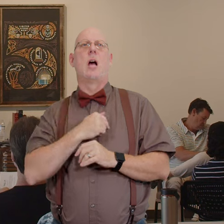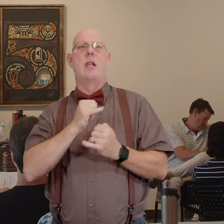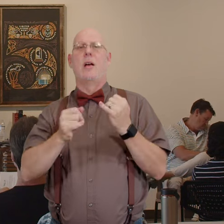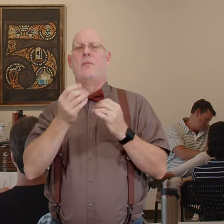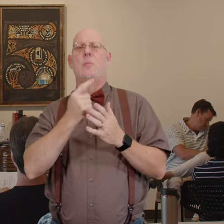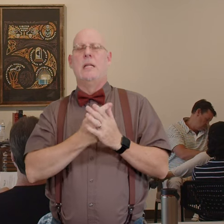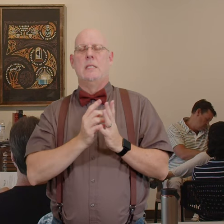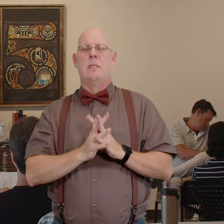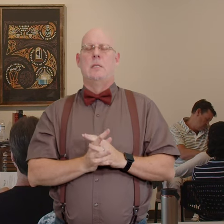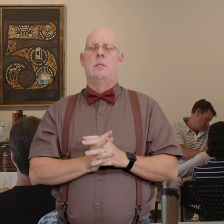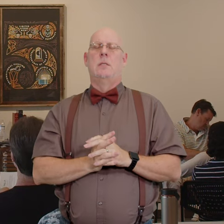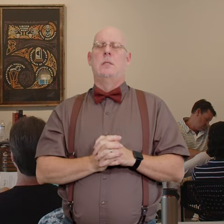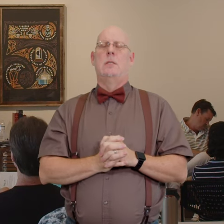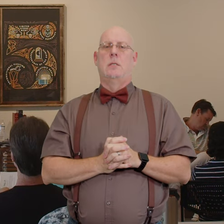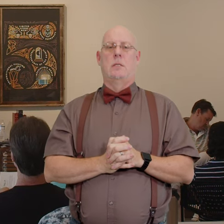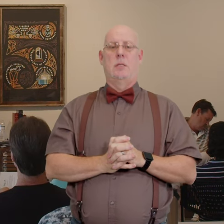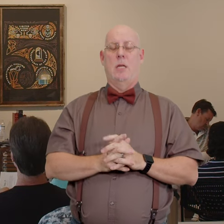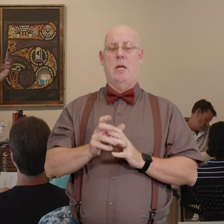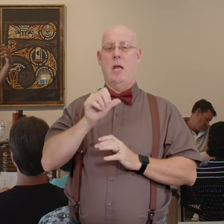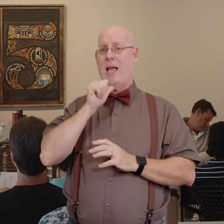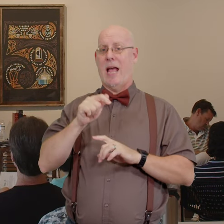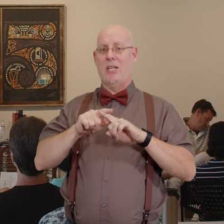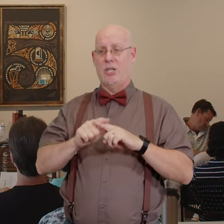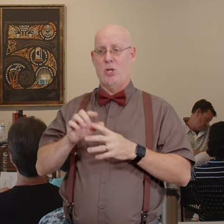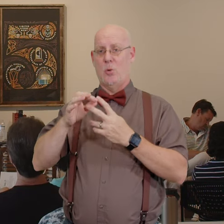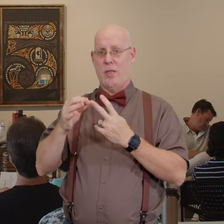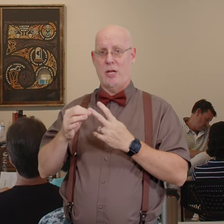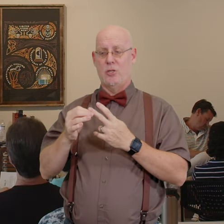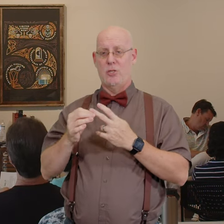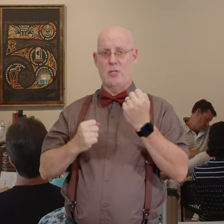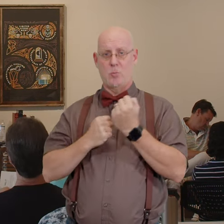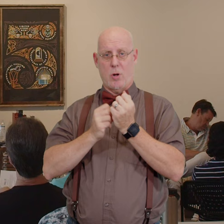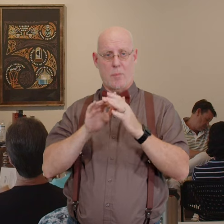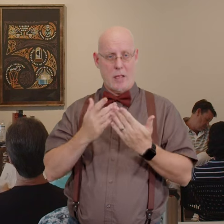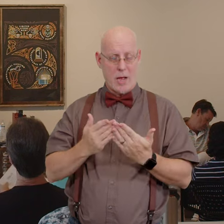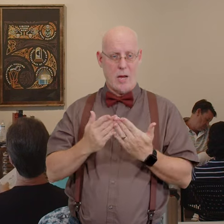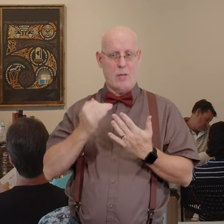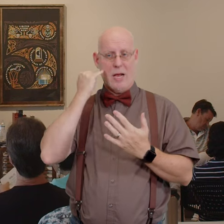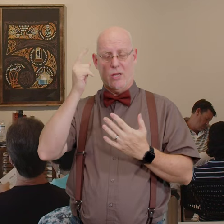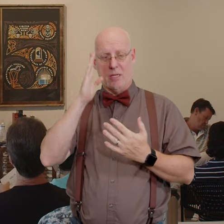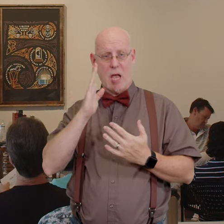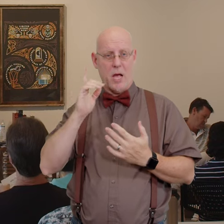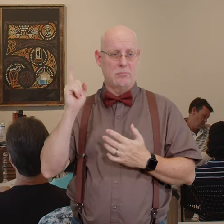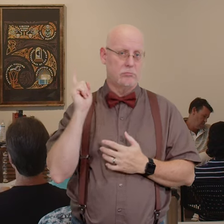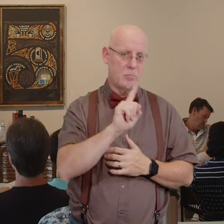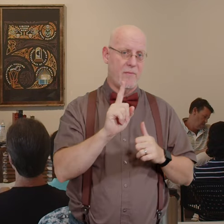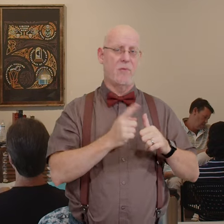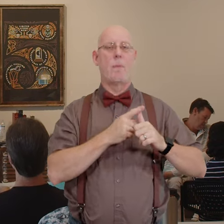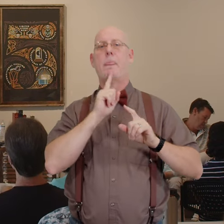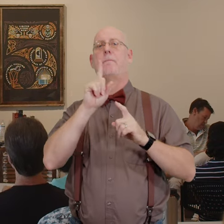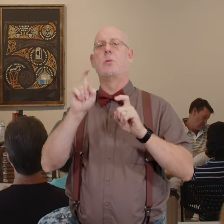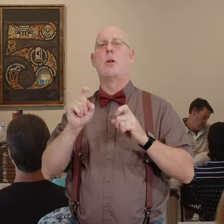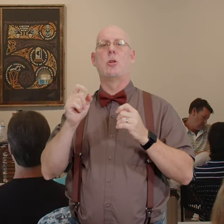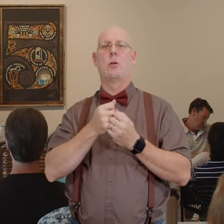becomes for us in the final few minutes here tonight, is unconditional election biblical? This idea that God steps forward.